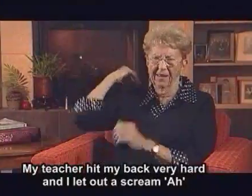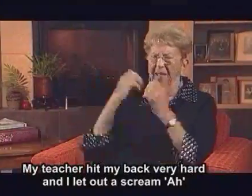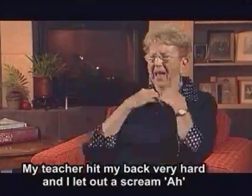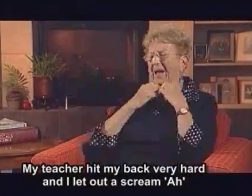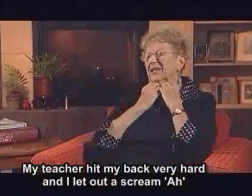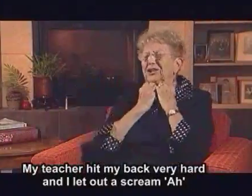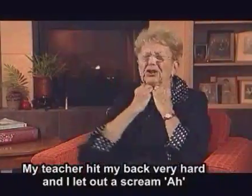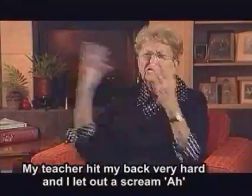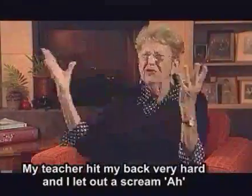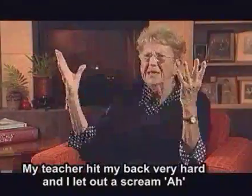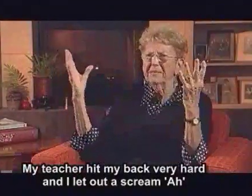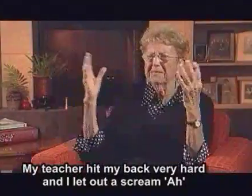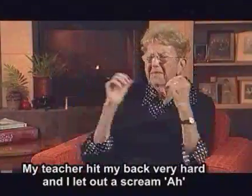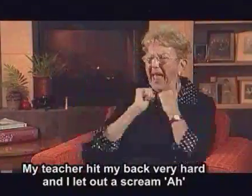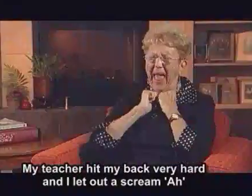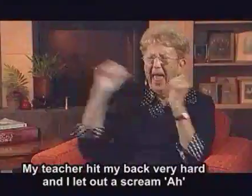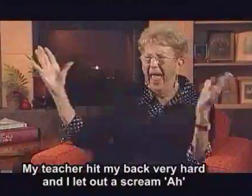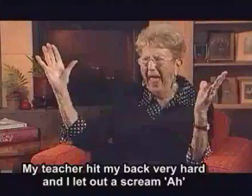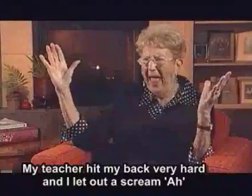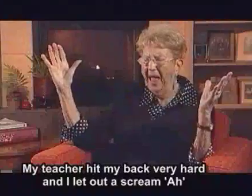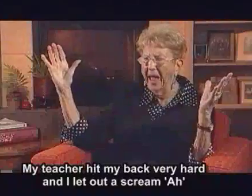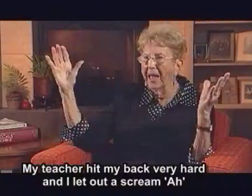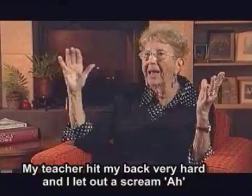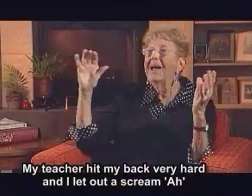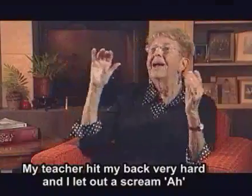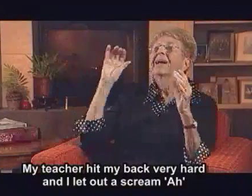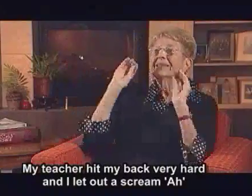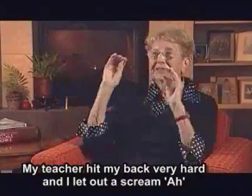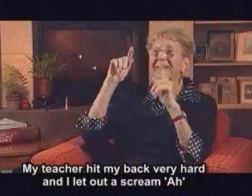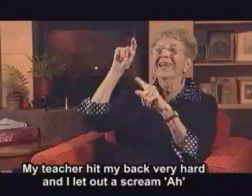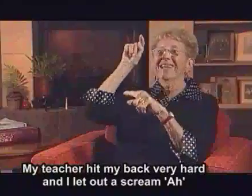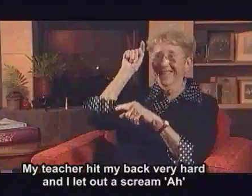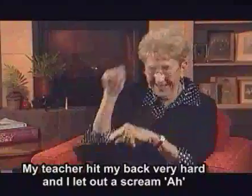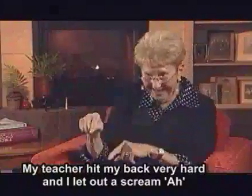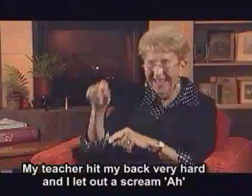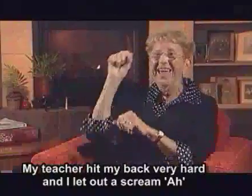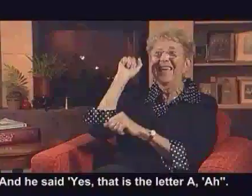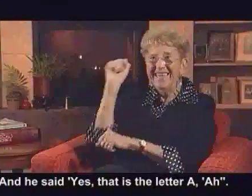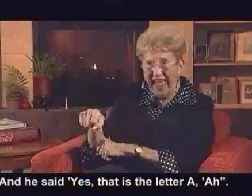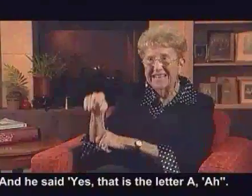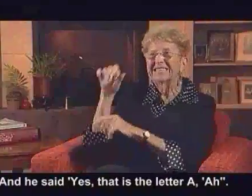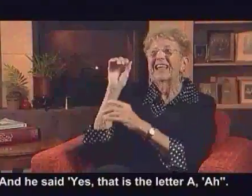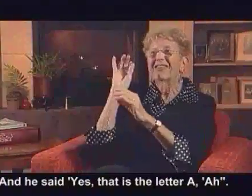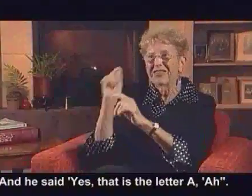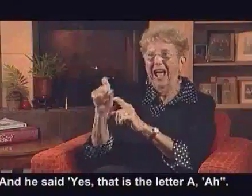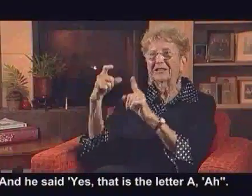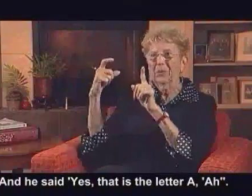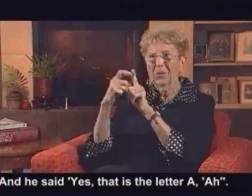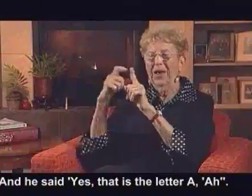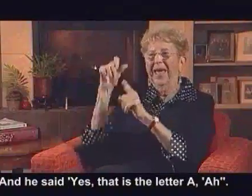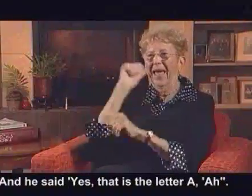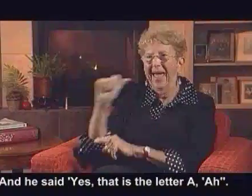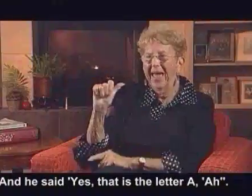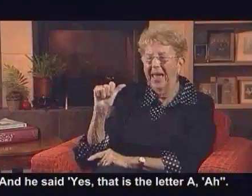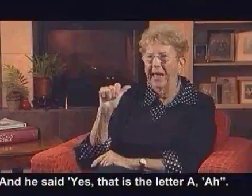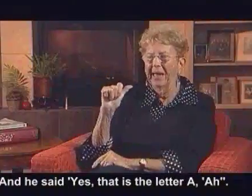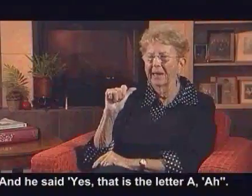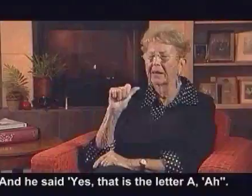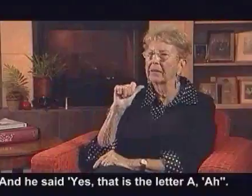My teacher hit my back very hard, and I let out a scream, "Ah!" And he said, "Yes, that is